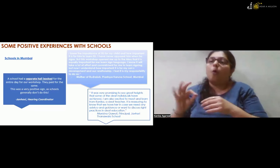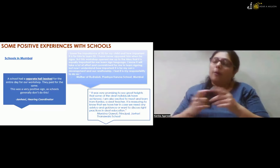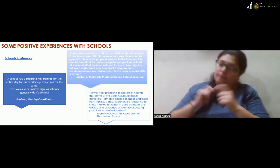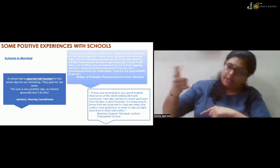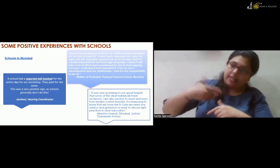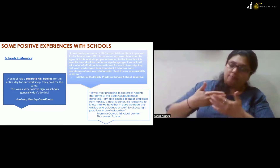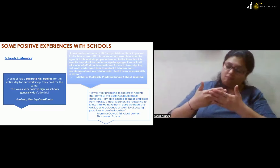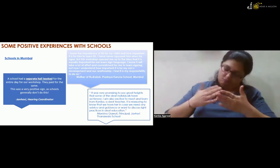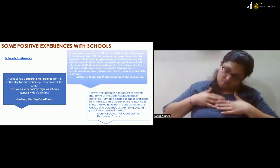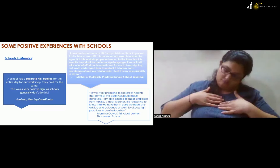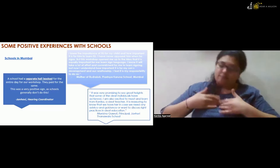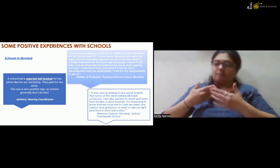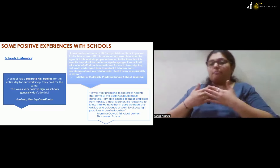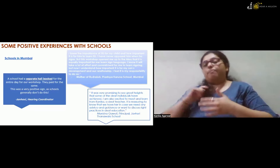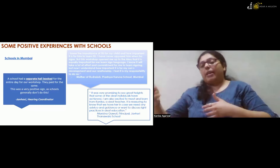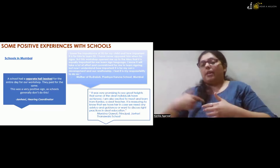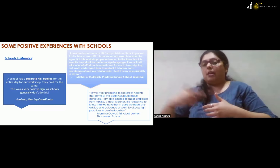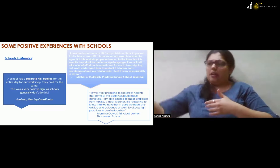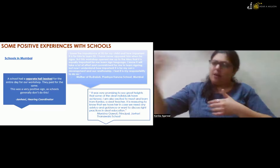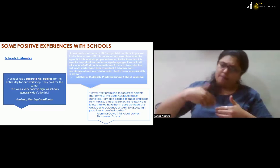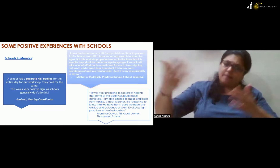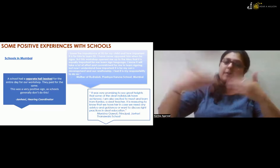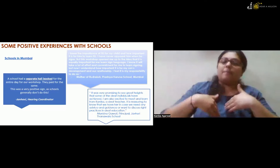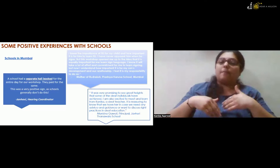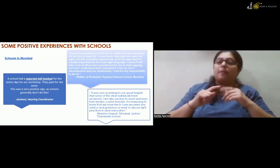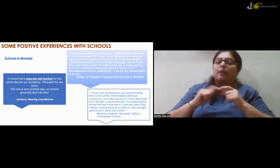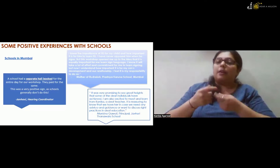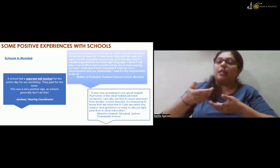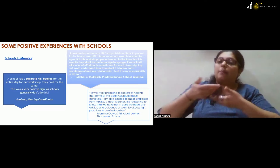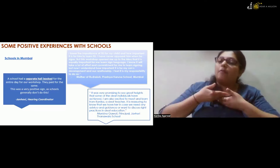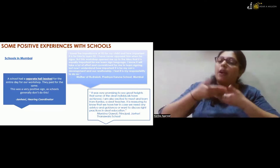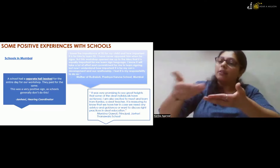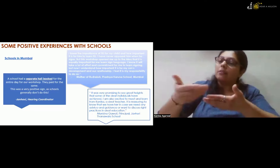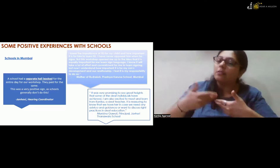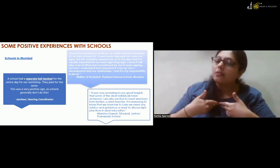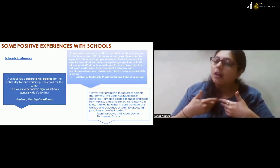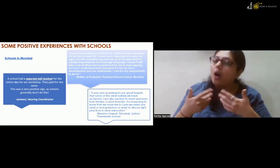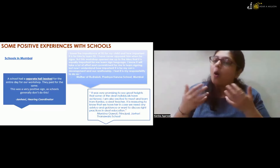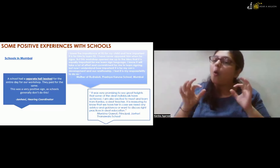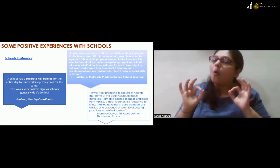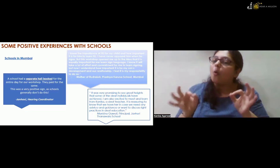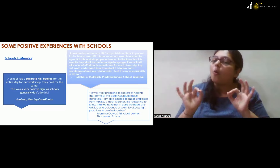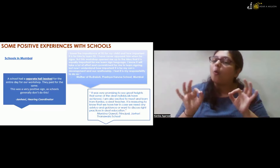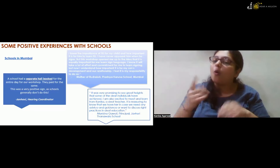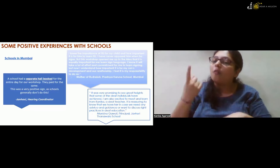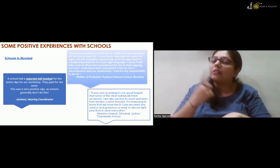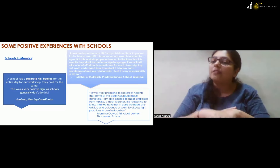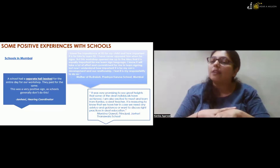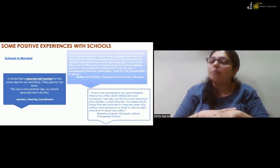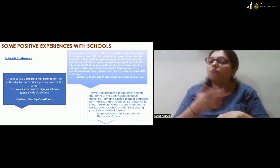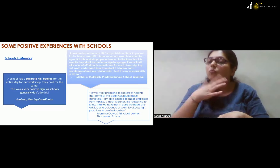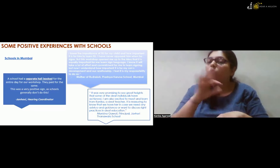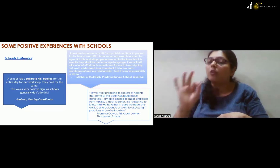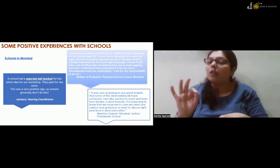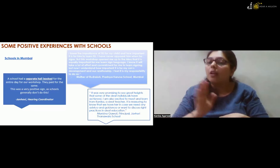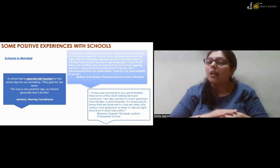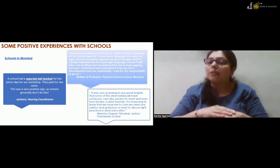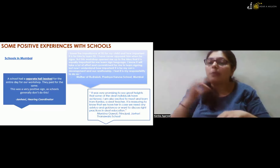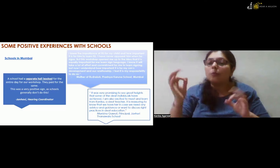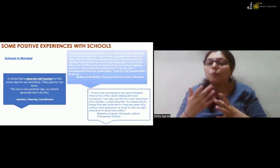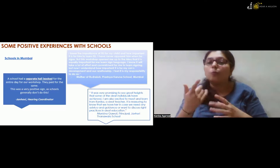hall booked and they also paid for it. This was a very positive sign because generally schools don't do things like